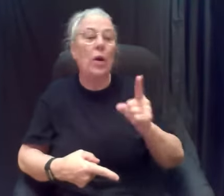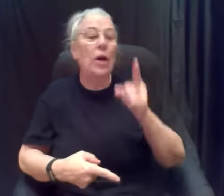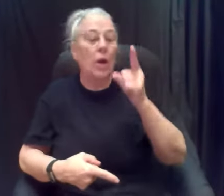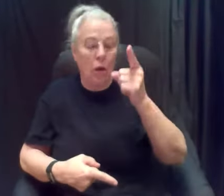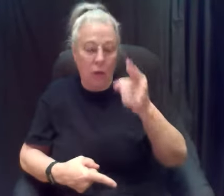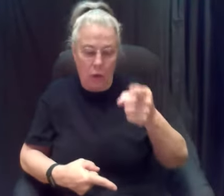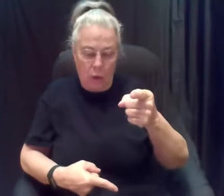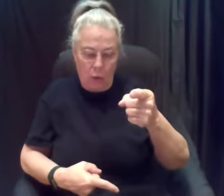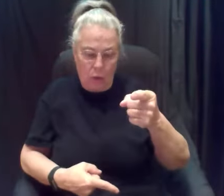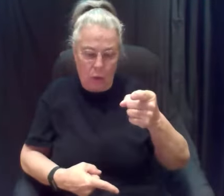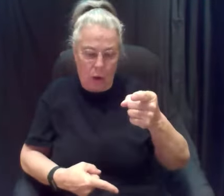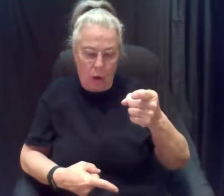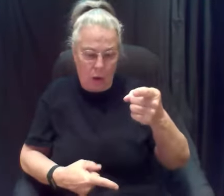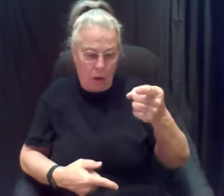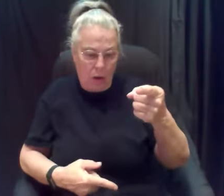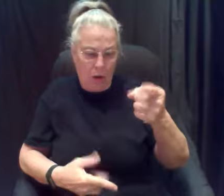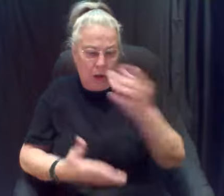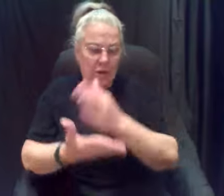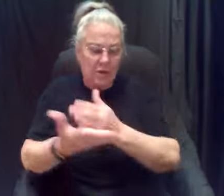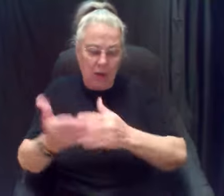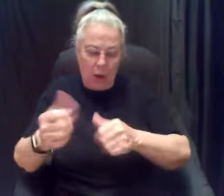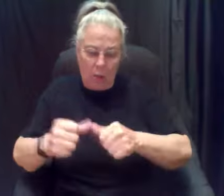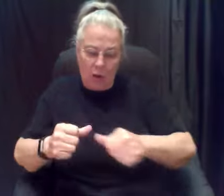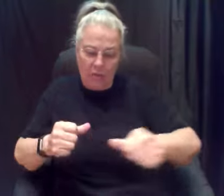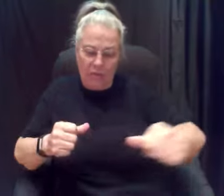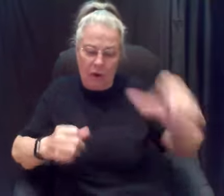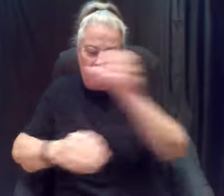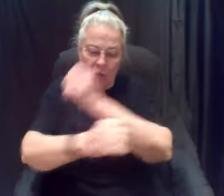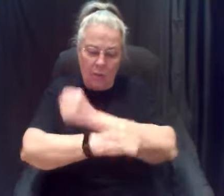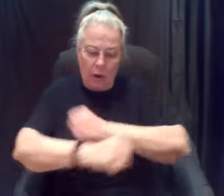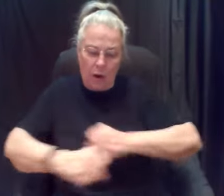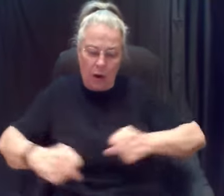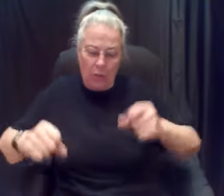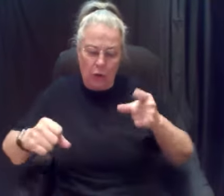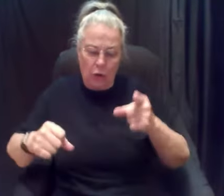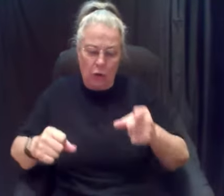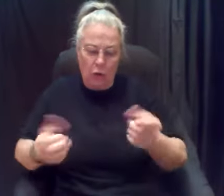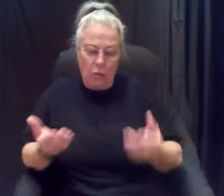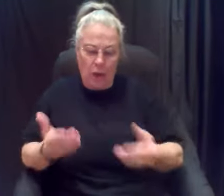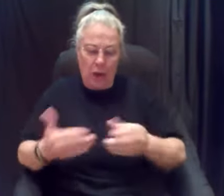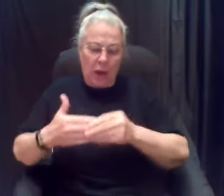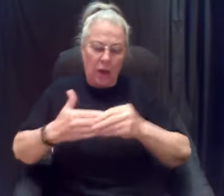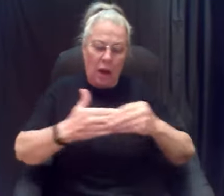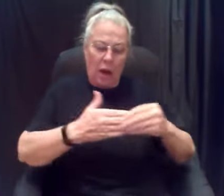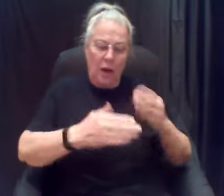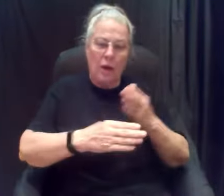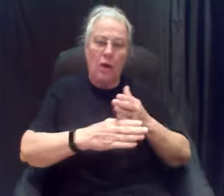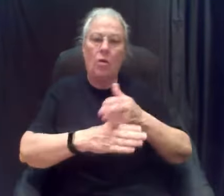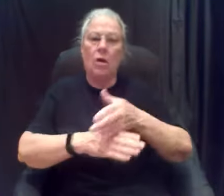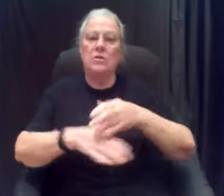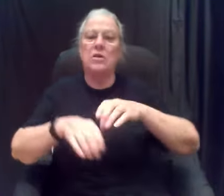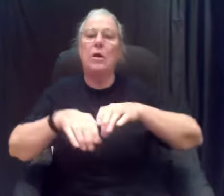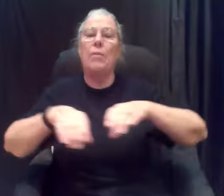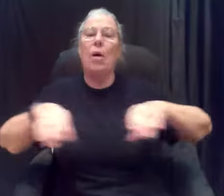where you are. Someone far from harbor you may guide across the